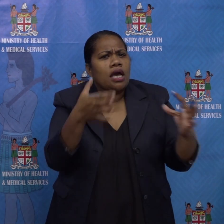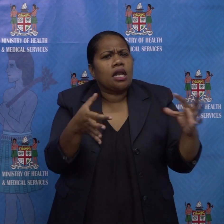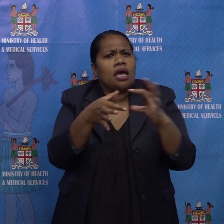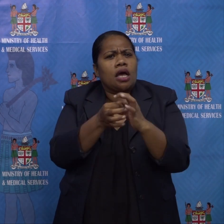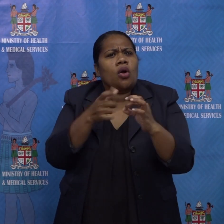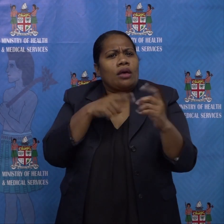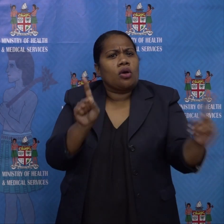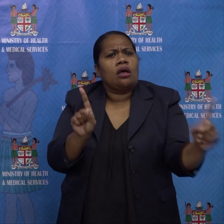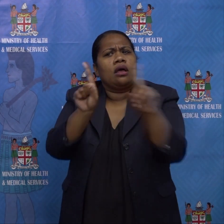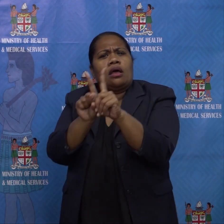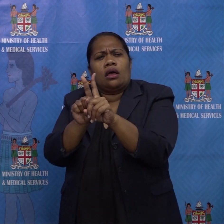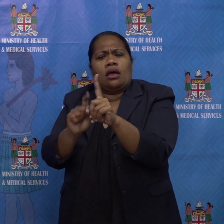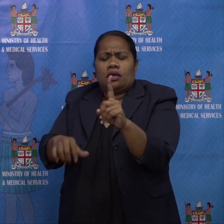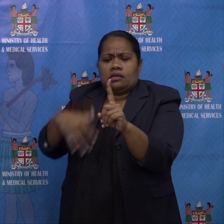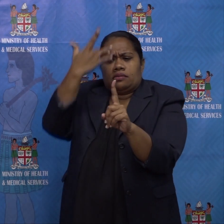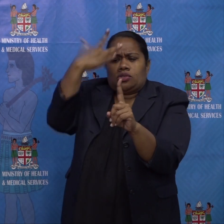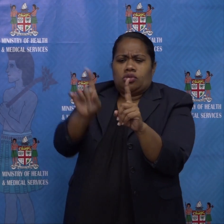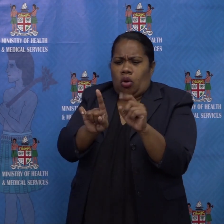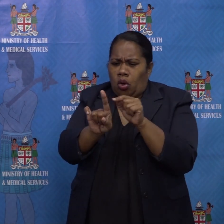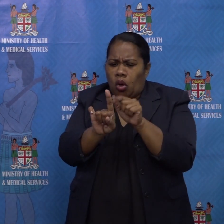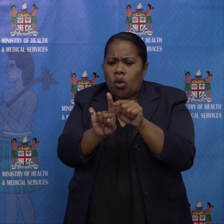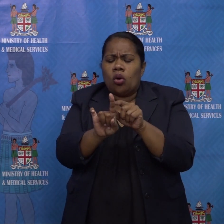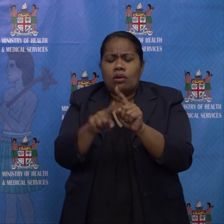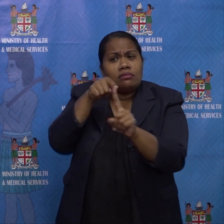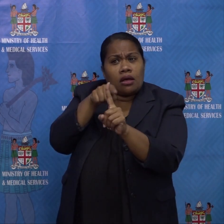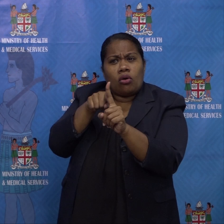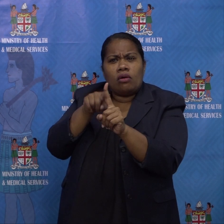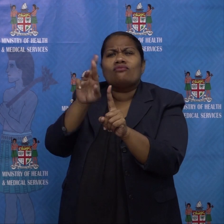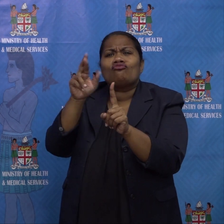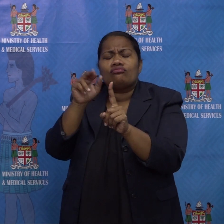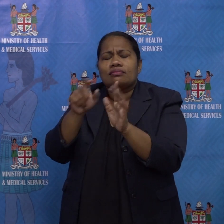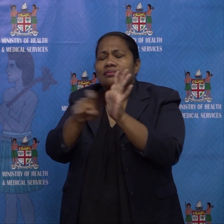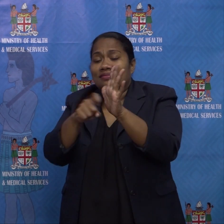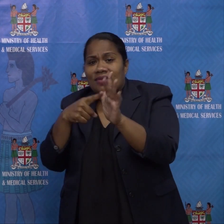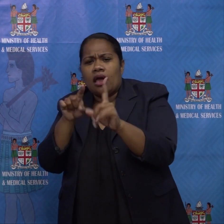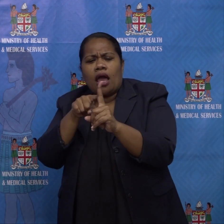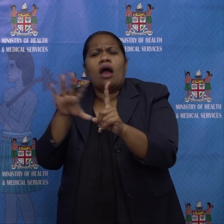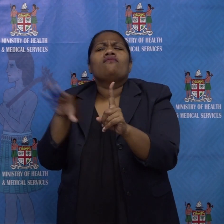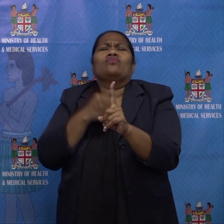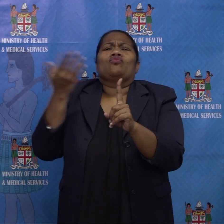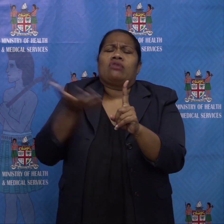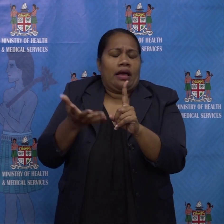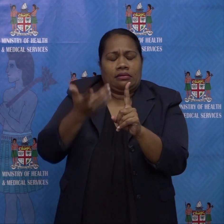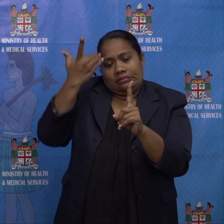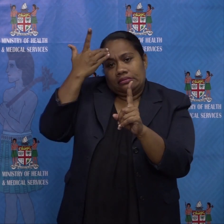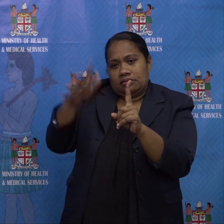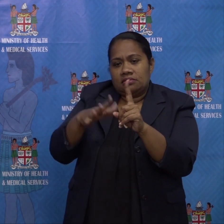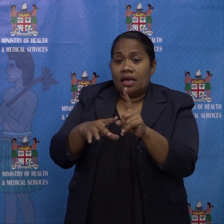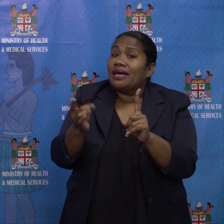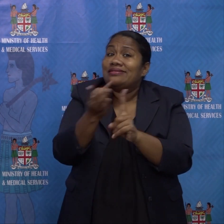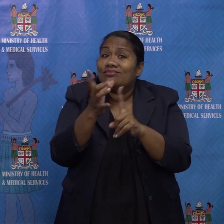to person. We don't know who he got it from exactly. And that's important because that means there are other people